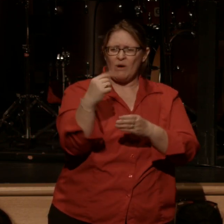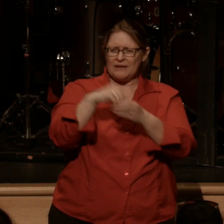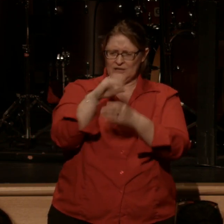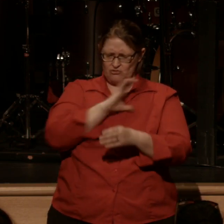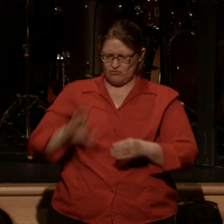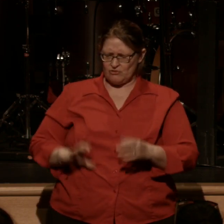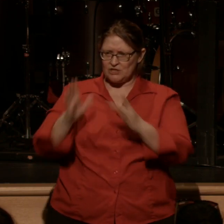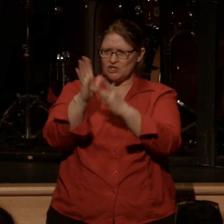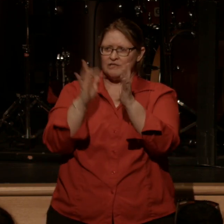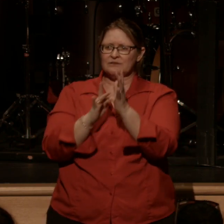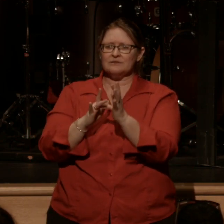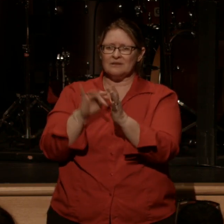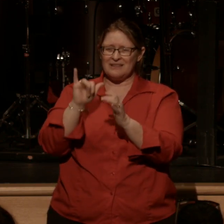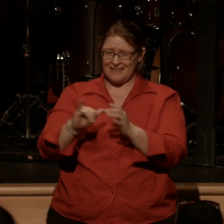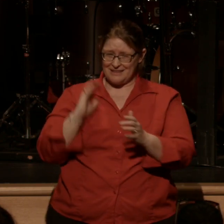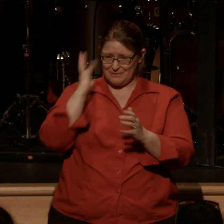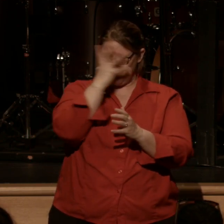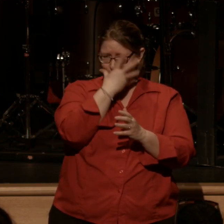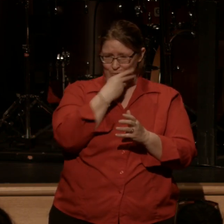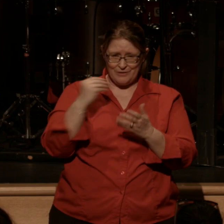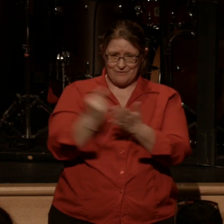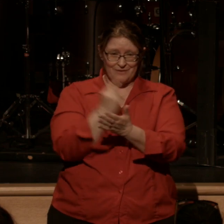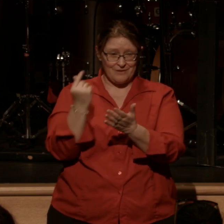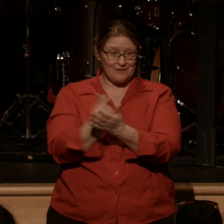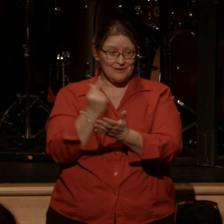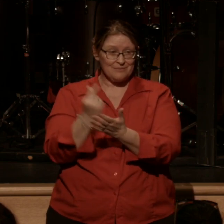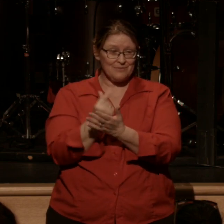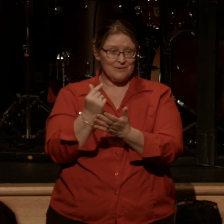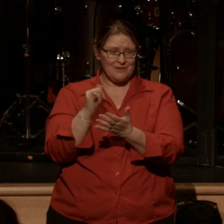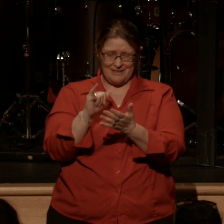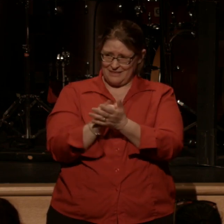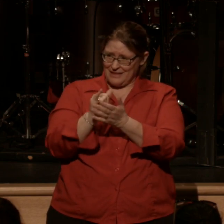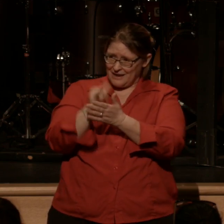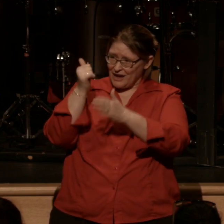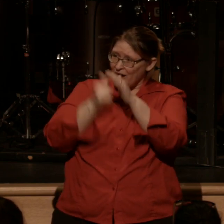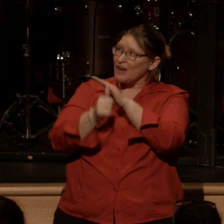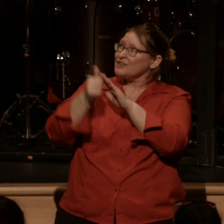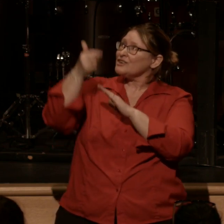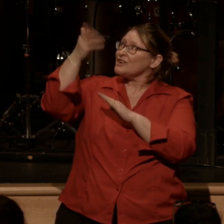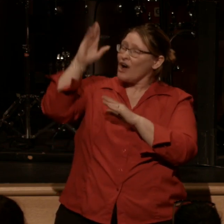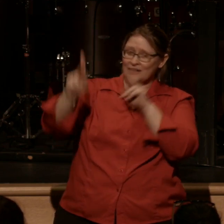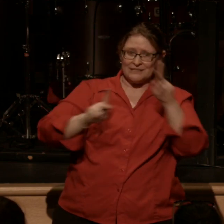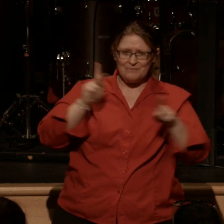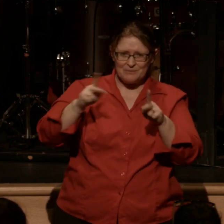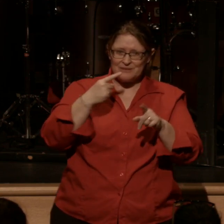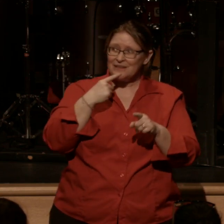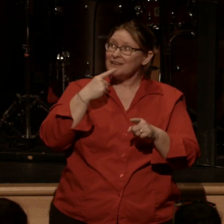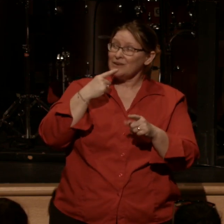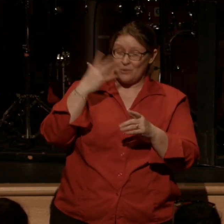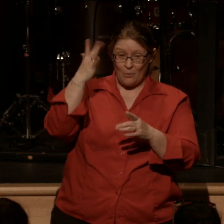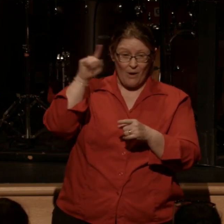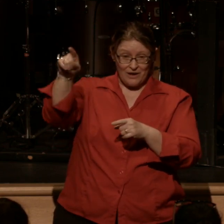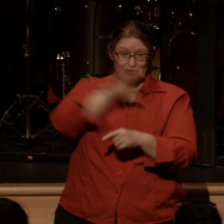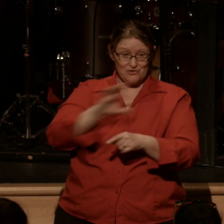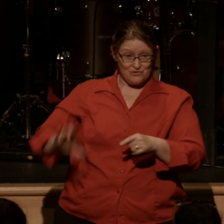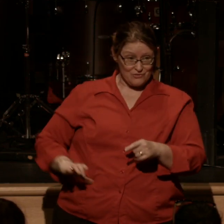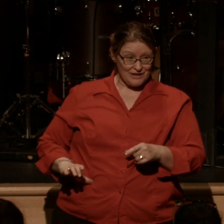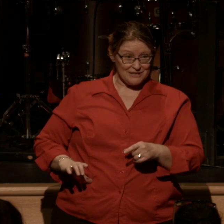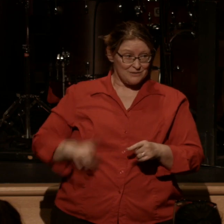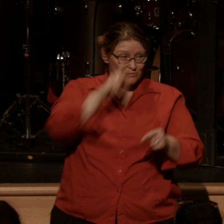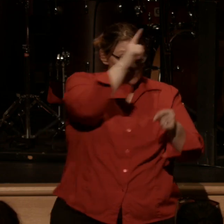Jesus. That's the beauty of the gospel. It's equality under God as his people to say, because of Christ,